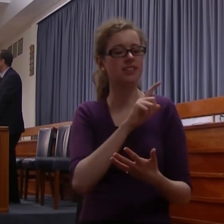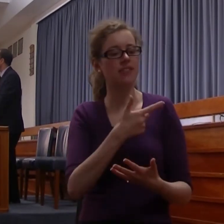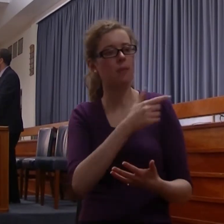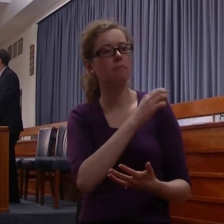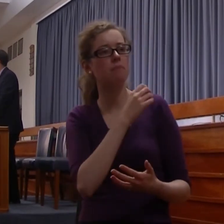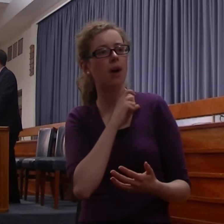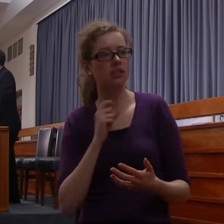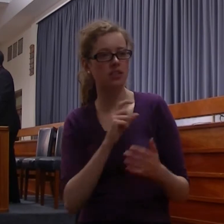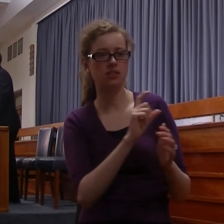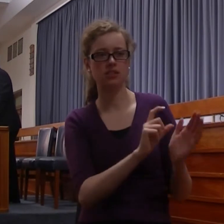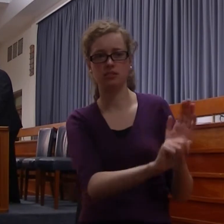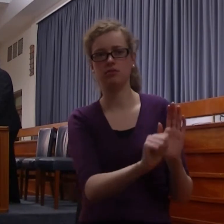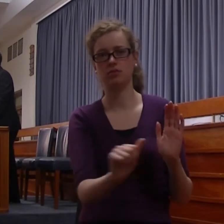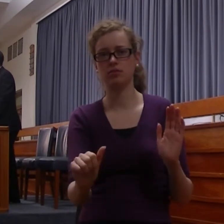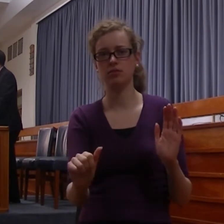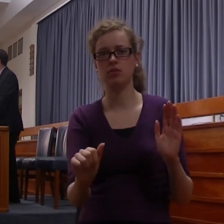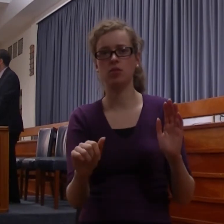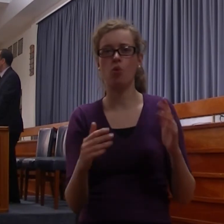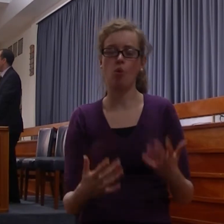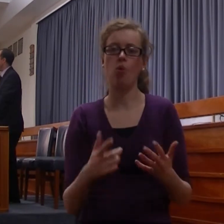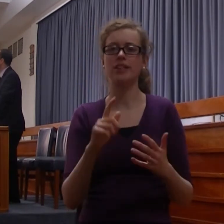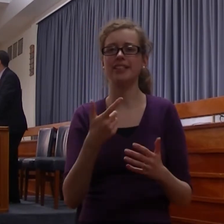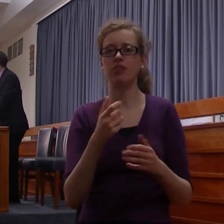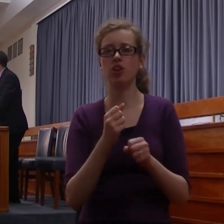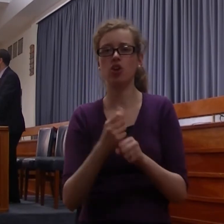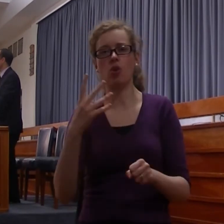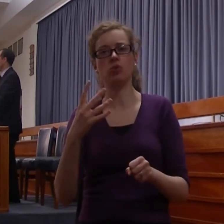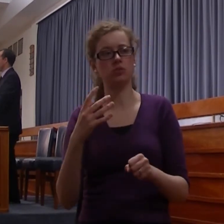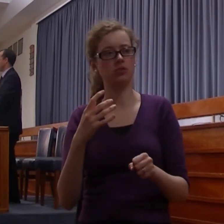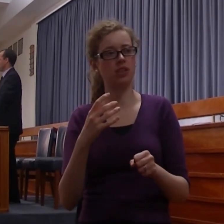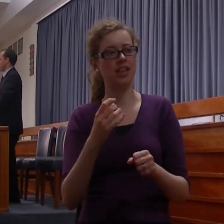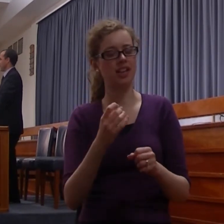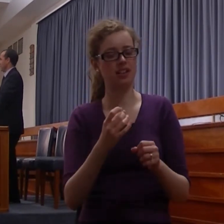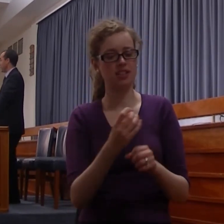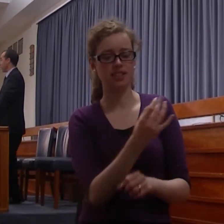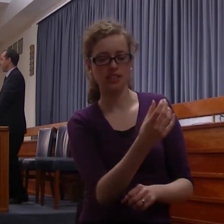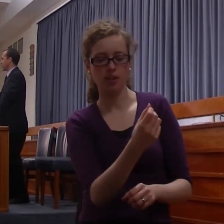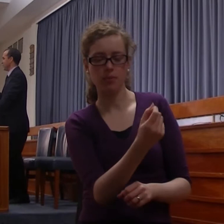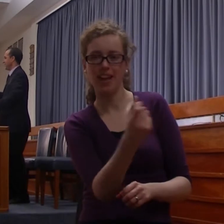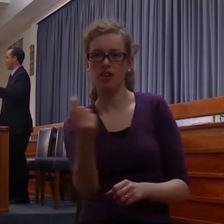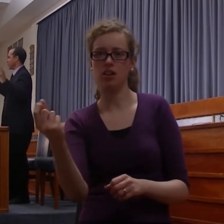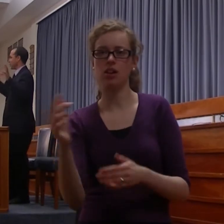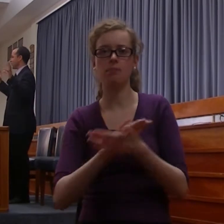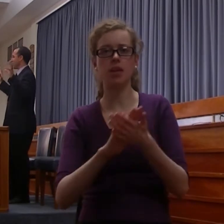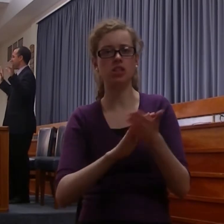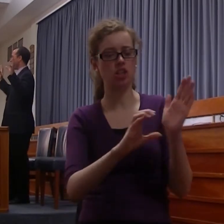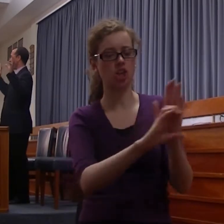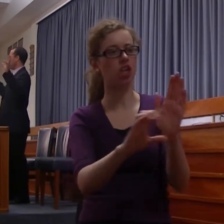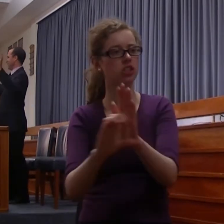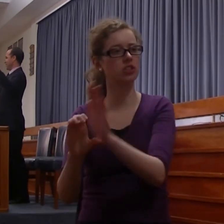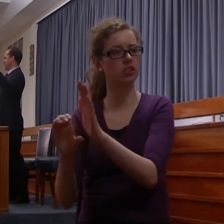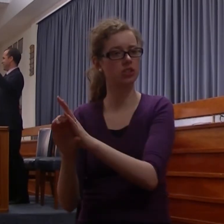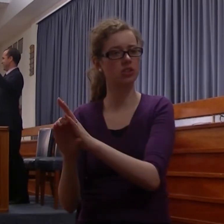stars are the seven angels, or the seven pastors, and the seven golden